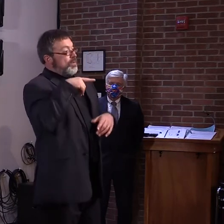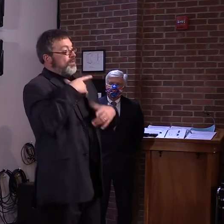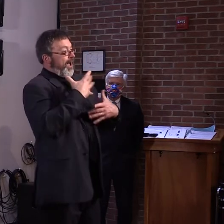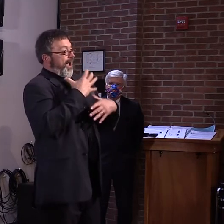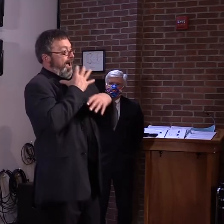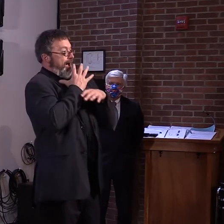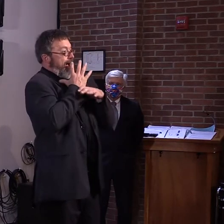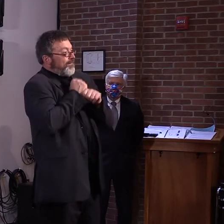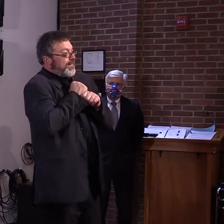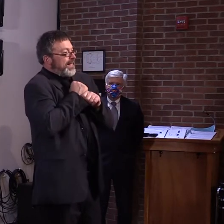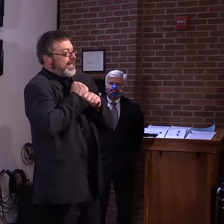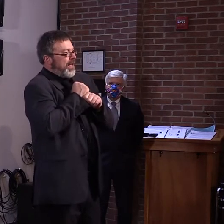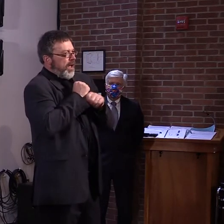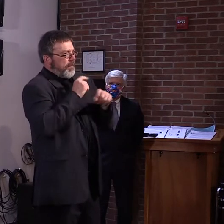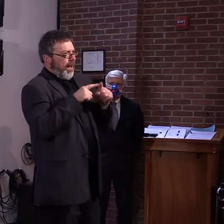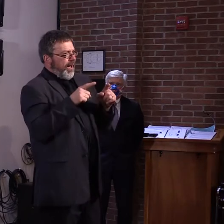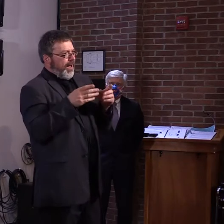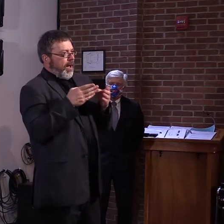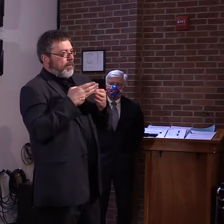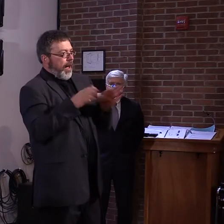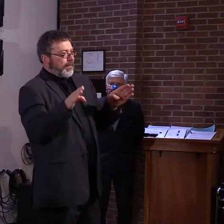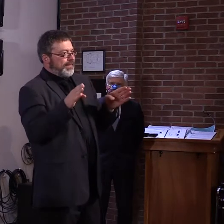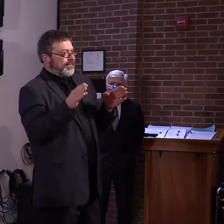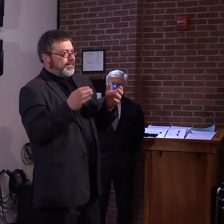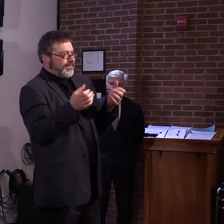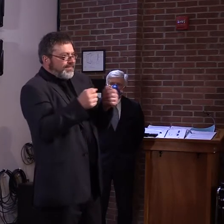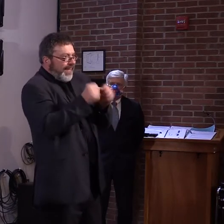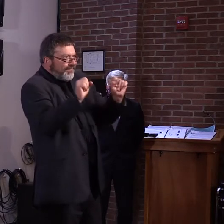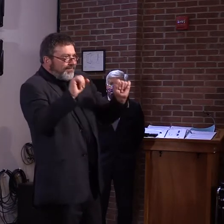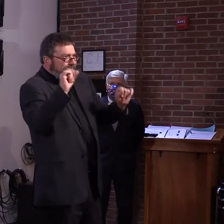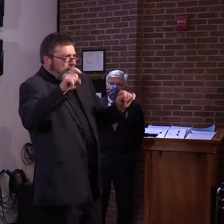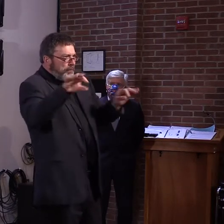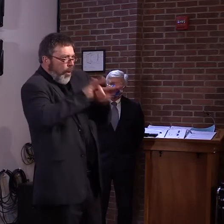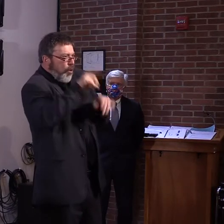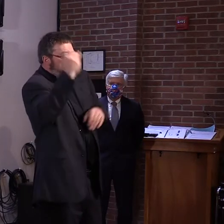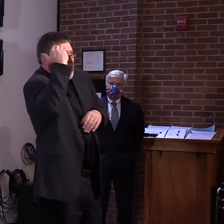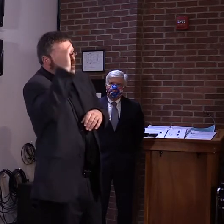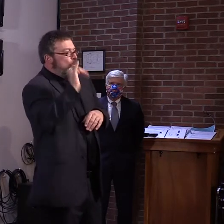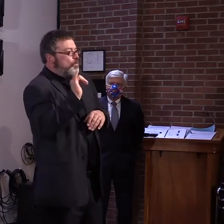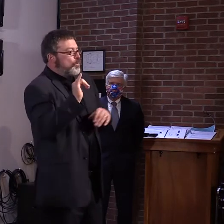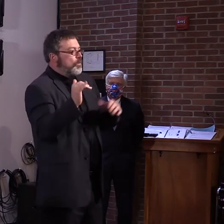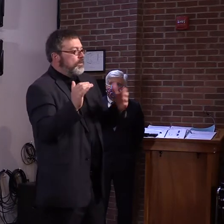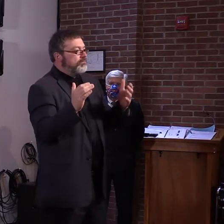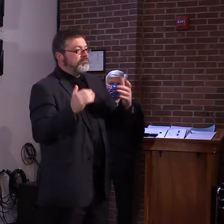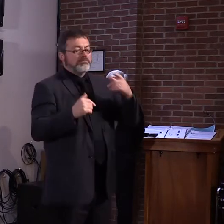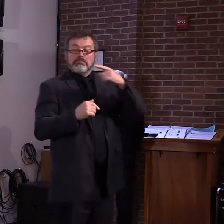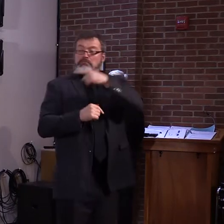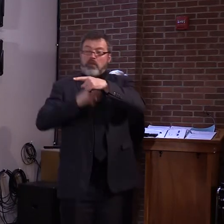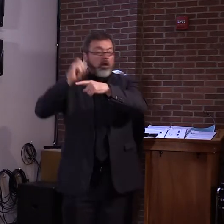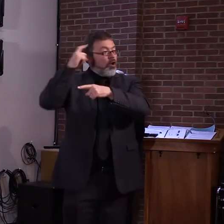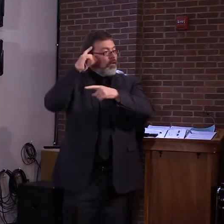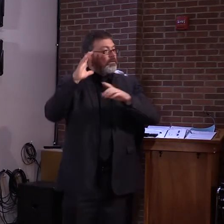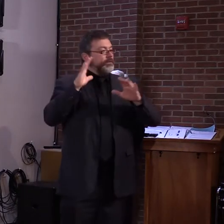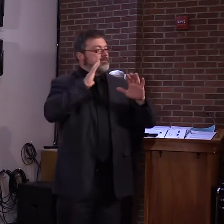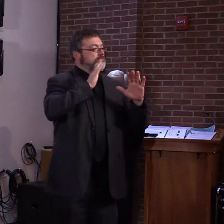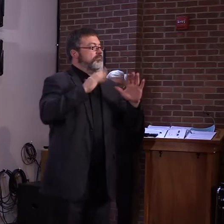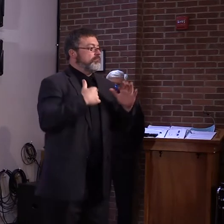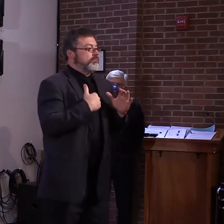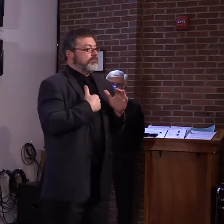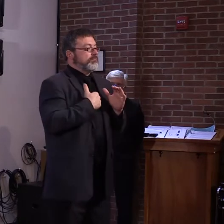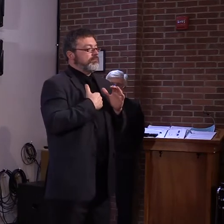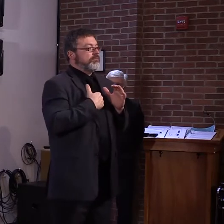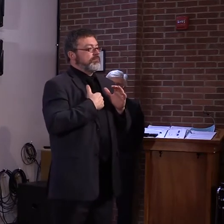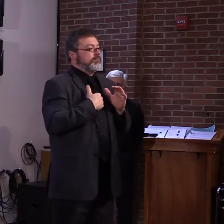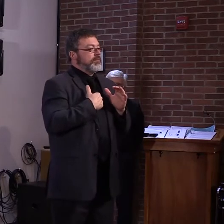In fairness, Secretary French can answer this, but I believe he was talking about 11 or 12 schools, and that